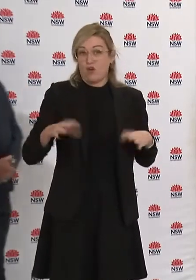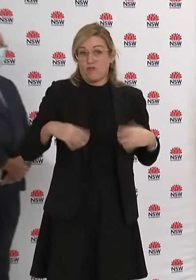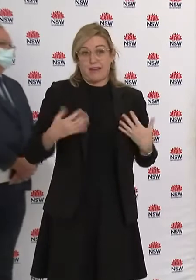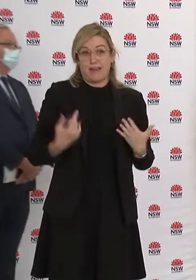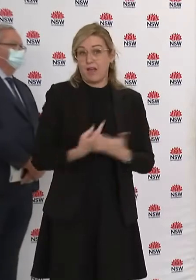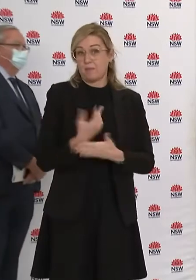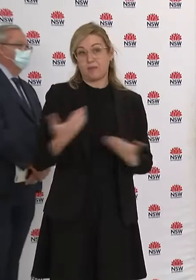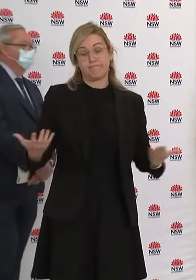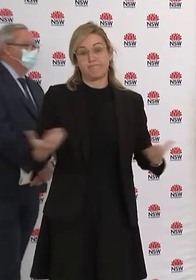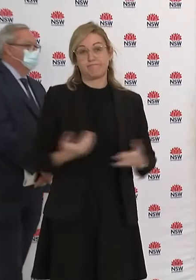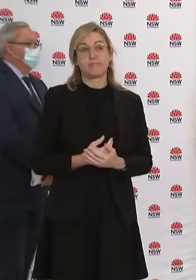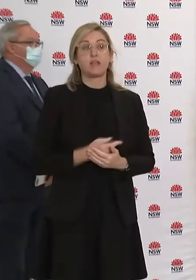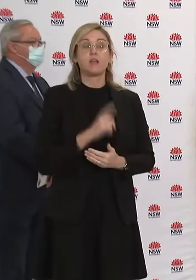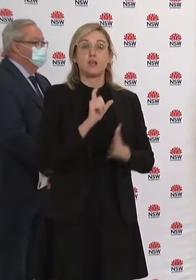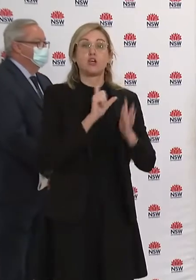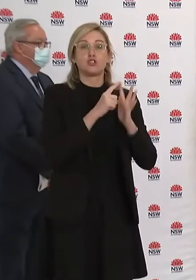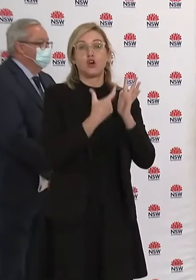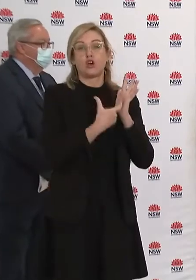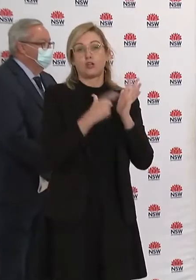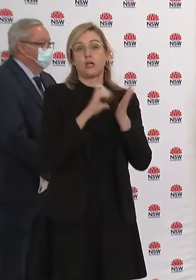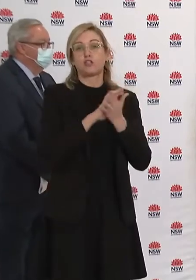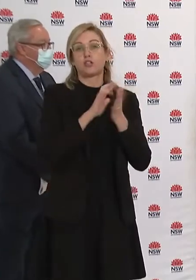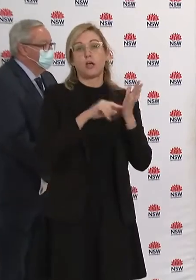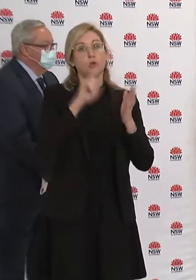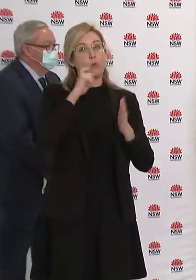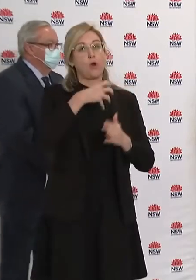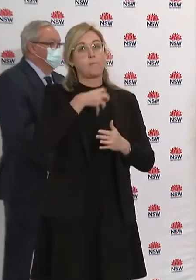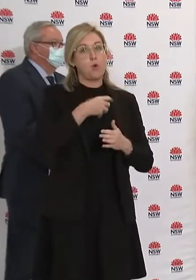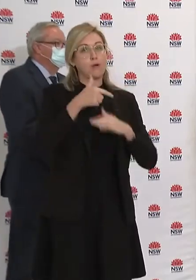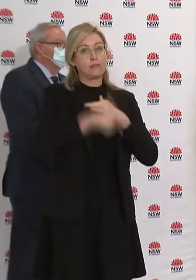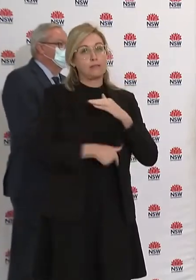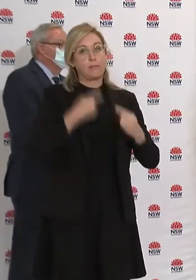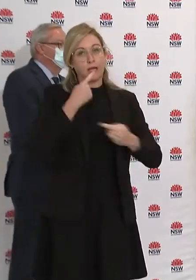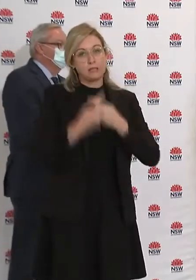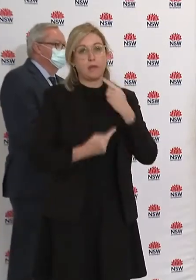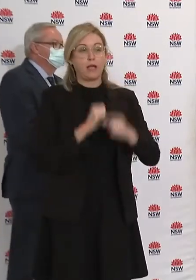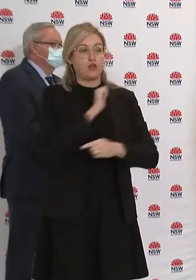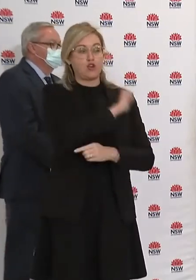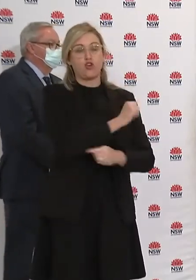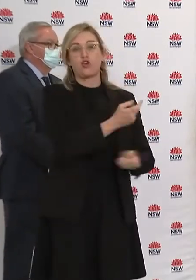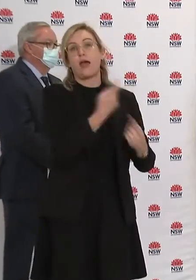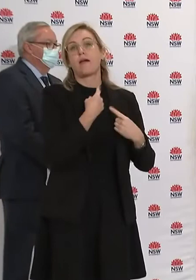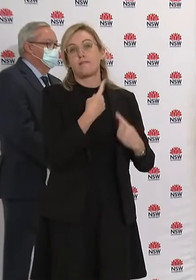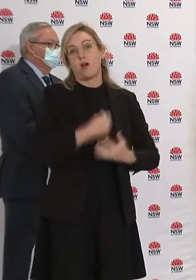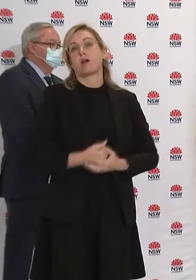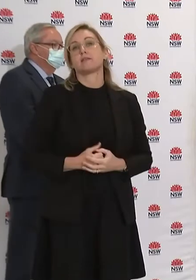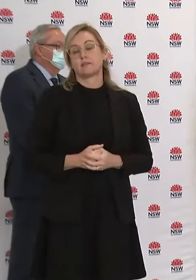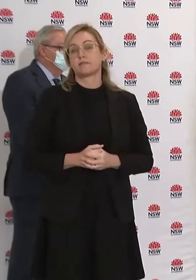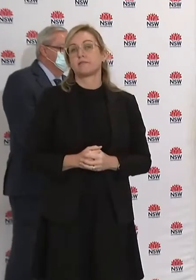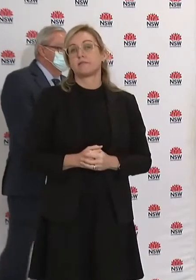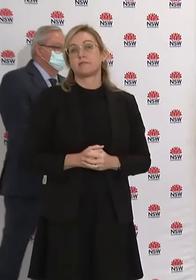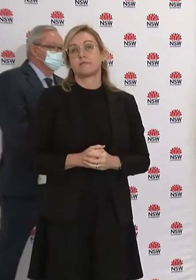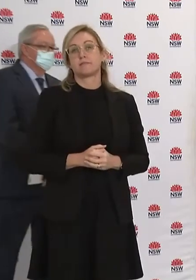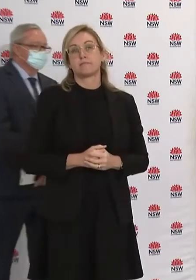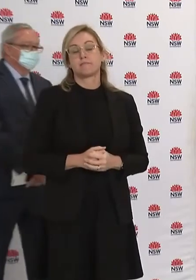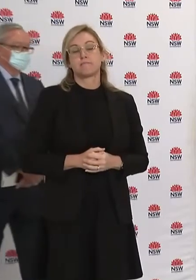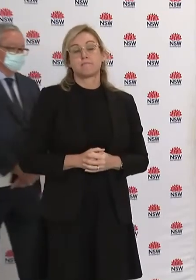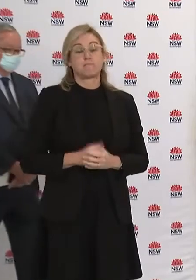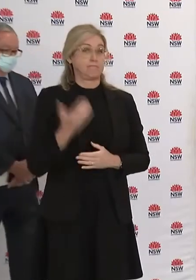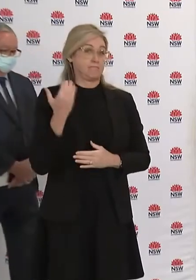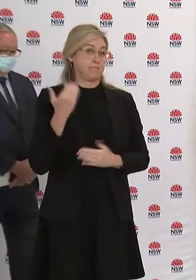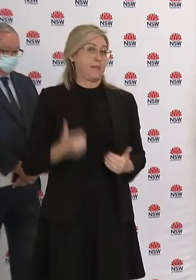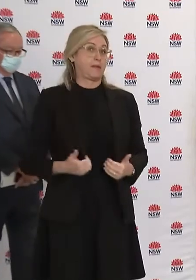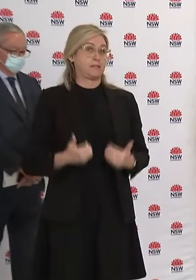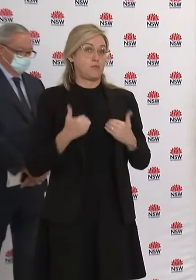Chant to further explain her advice. But the advice she provided to us this morning was that